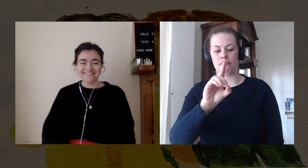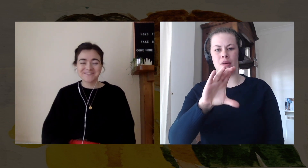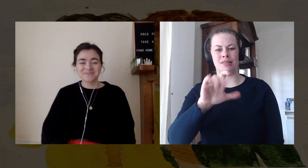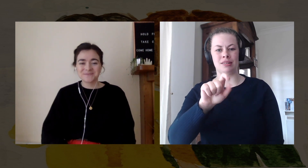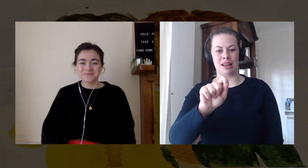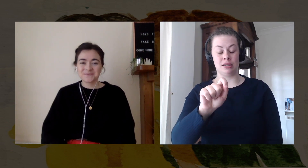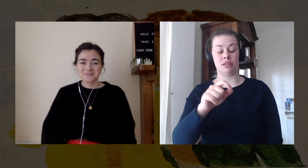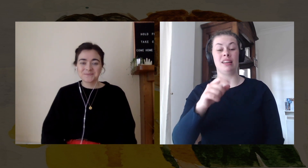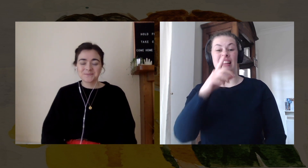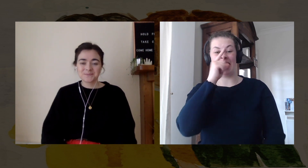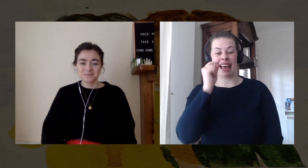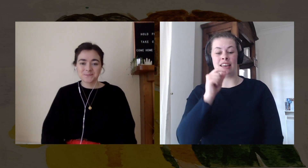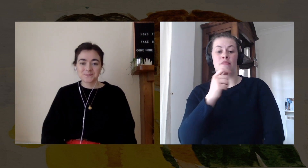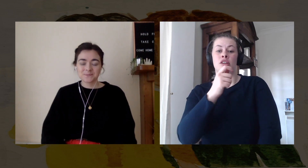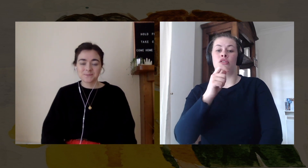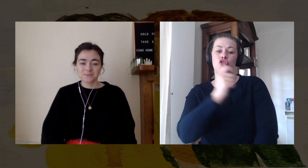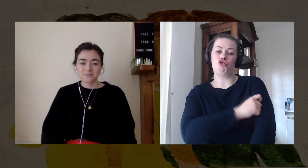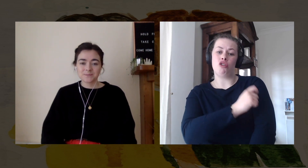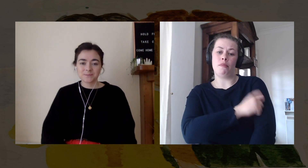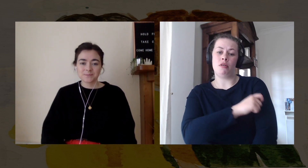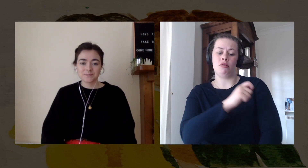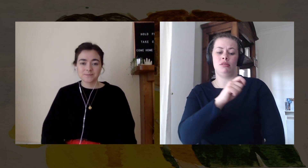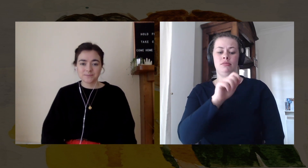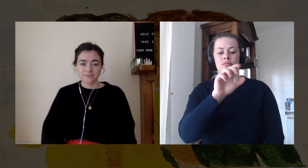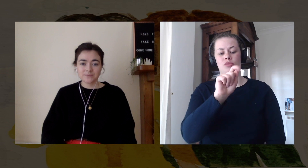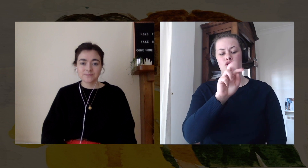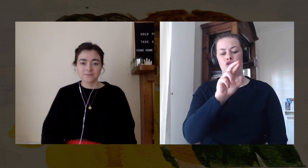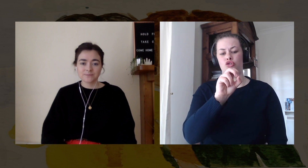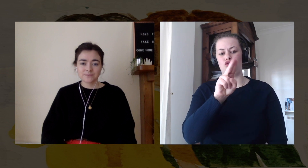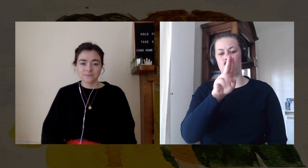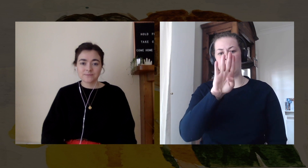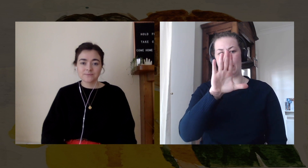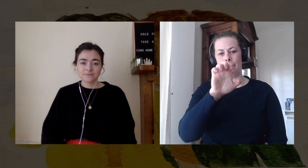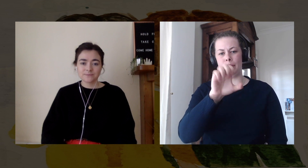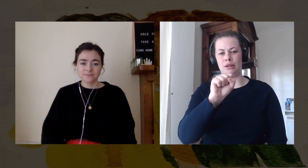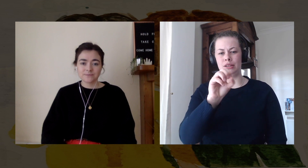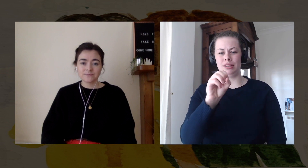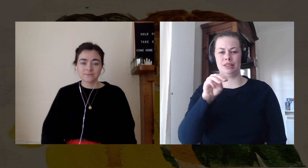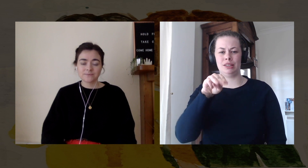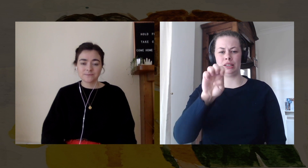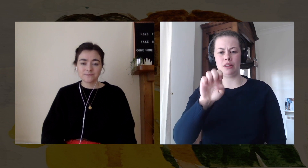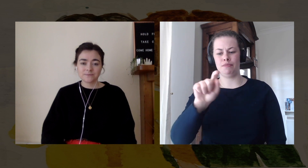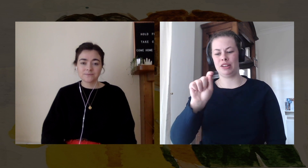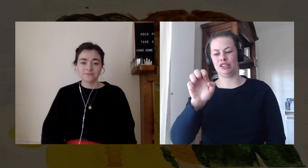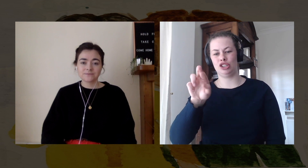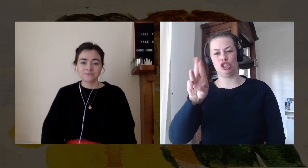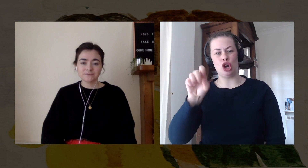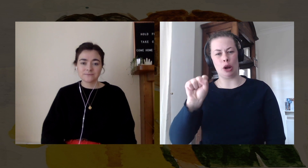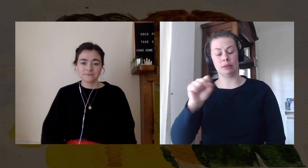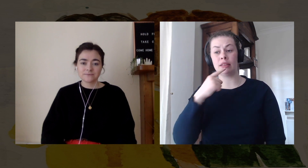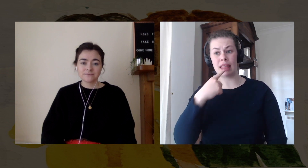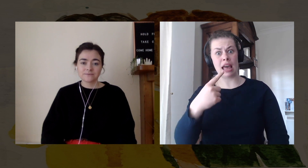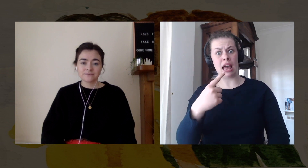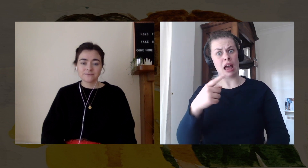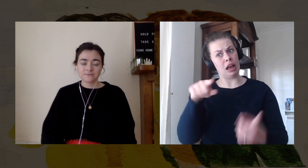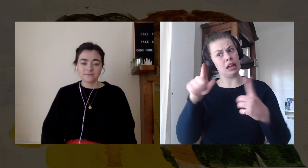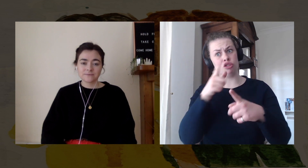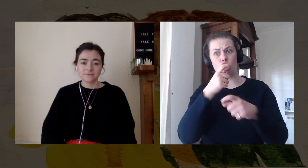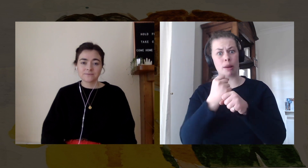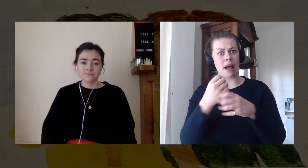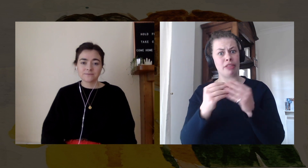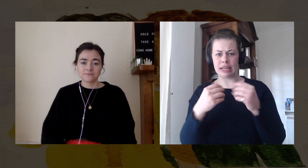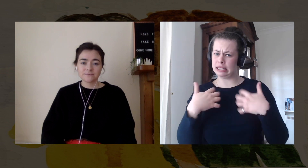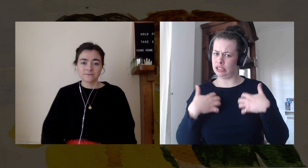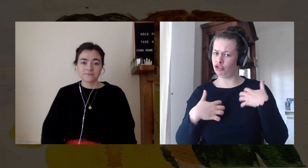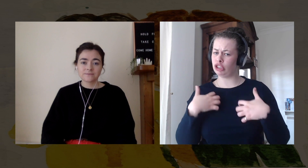They talk about things very interestingly. I quite like the perspectives that come up. And one thing they were talking about is when you are like on